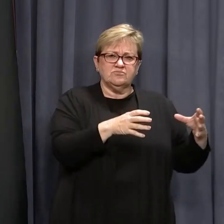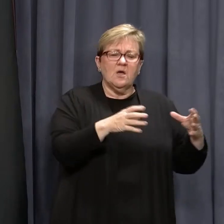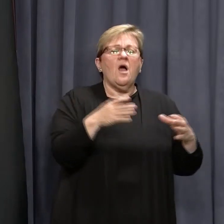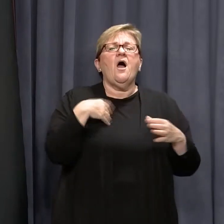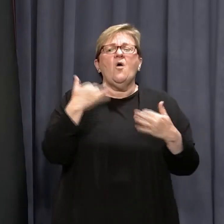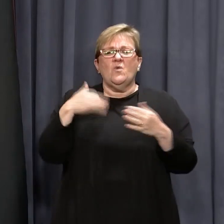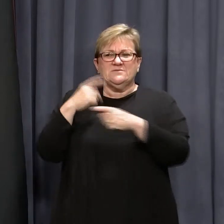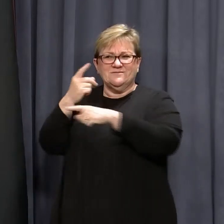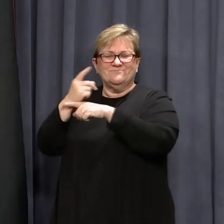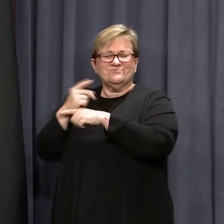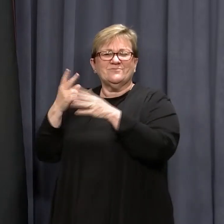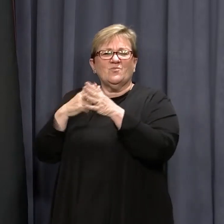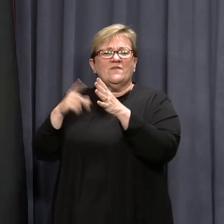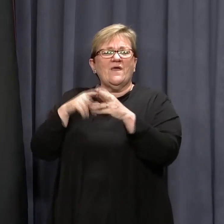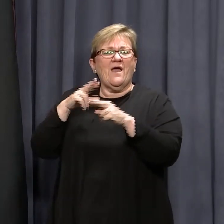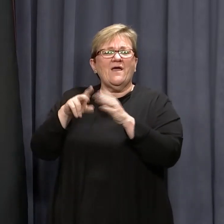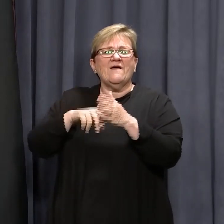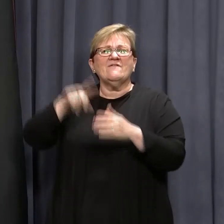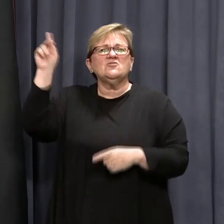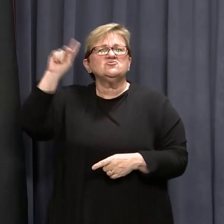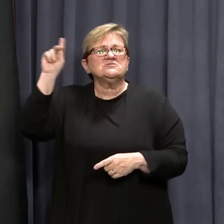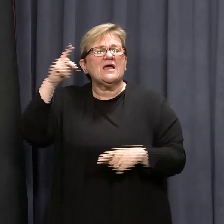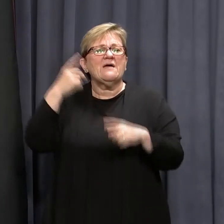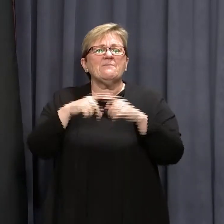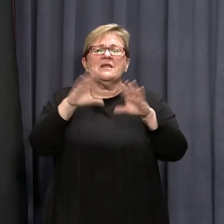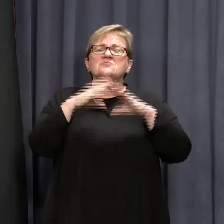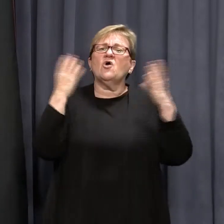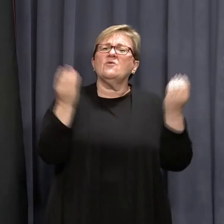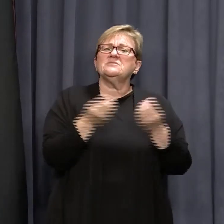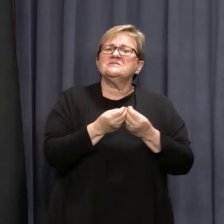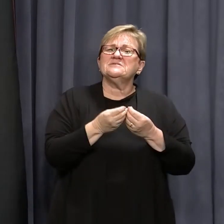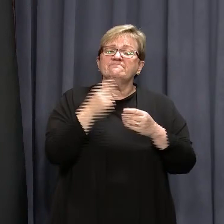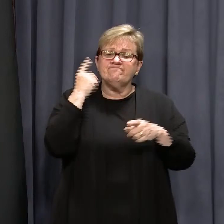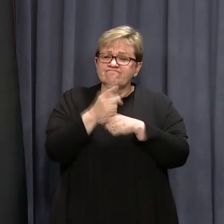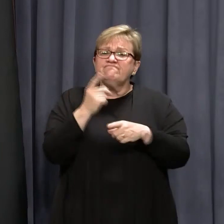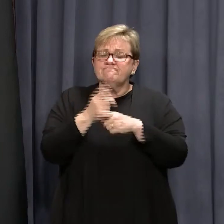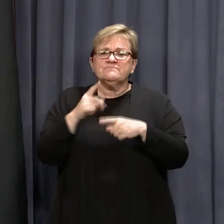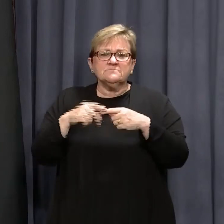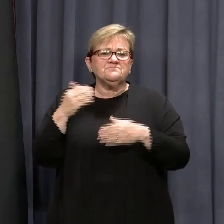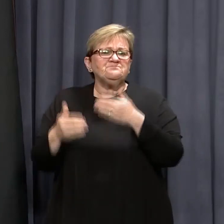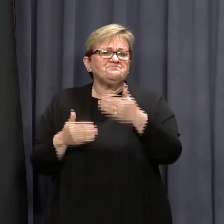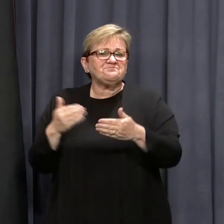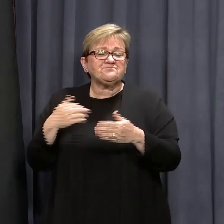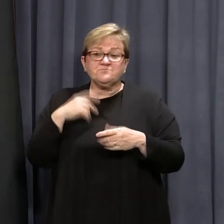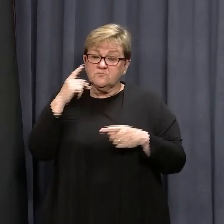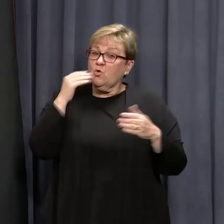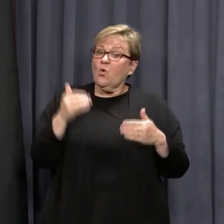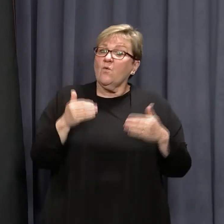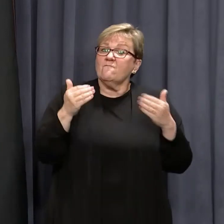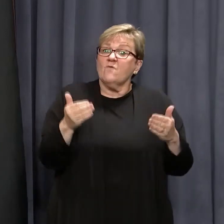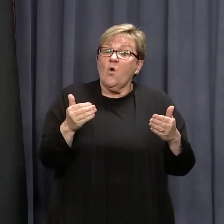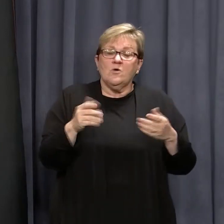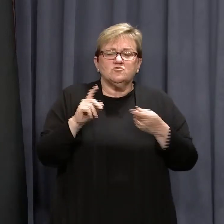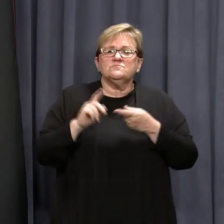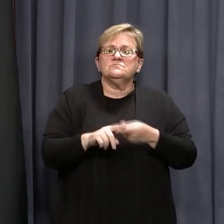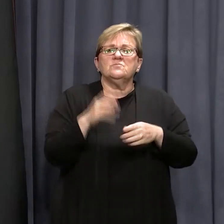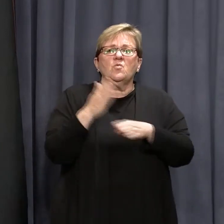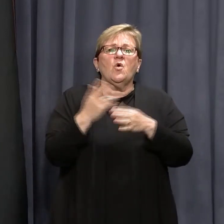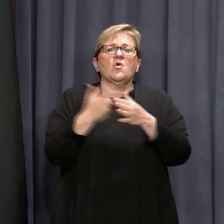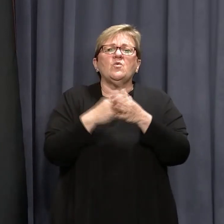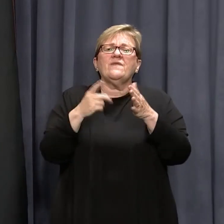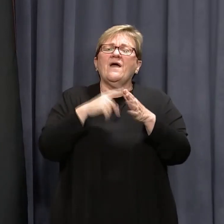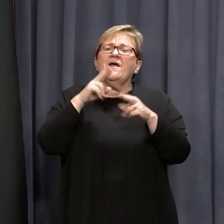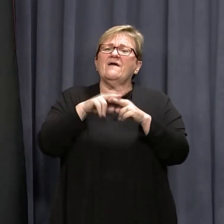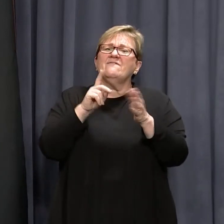with the AFL today and Optus Stadium, so those discussions continue, and we look forward to continuing to work with the